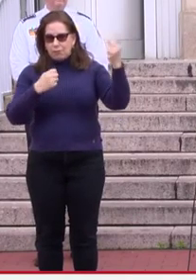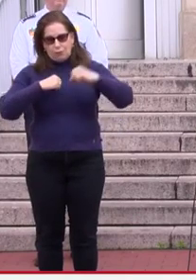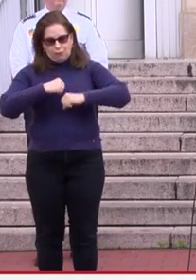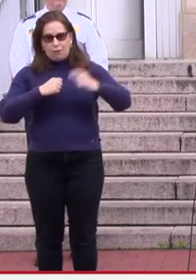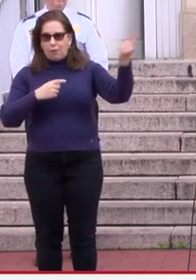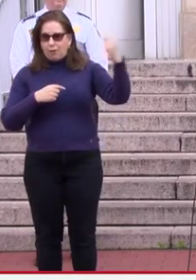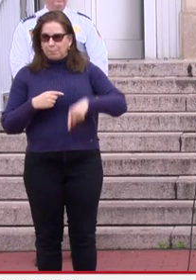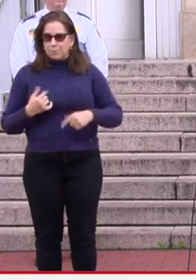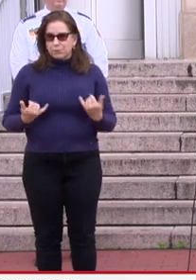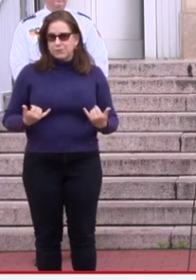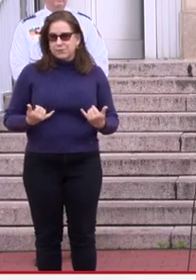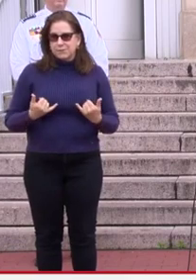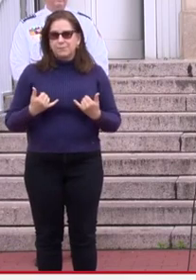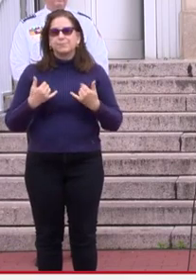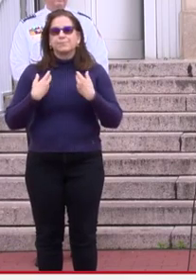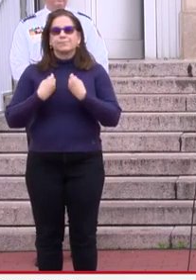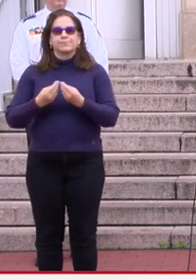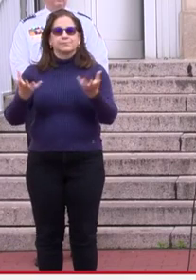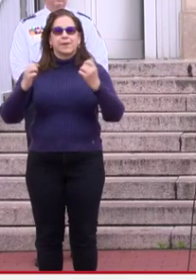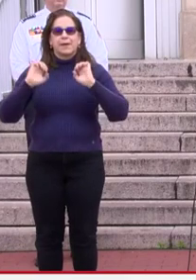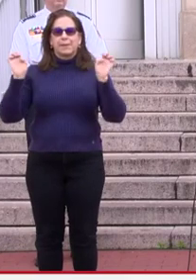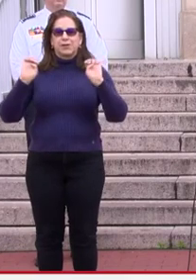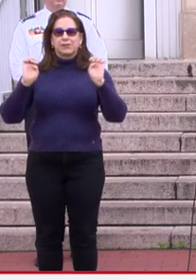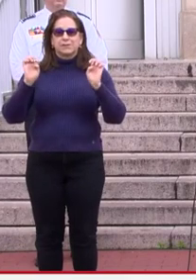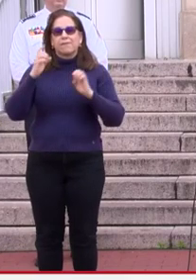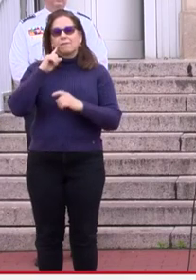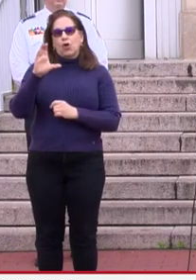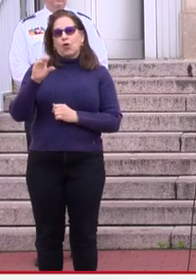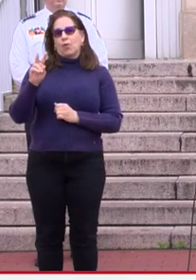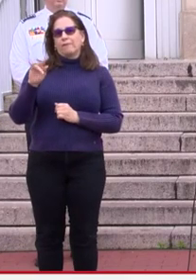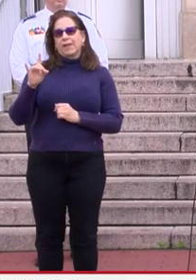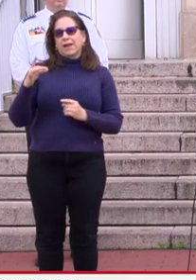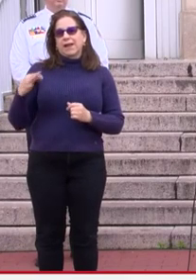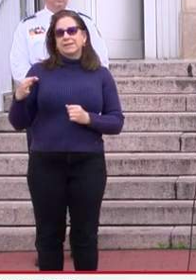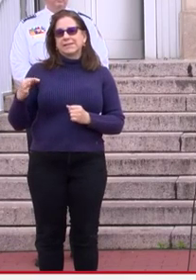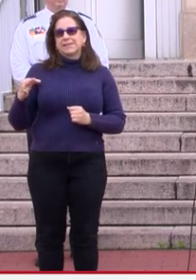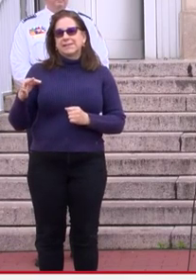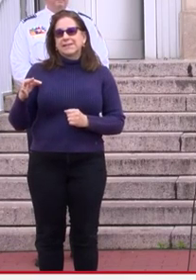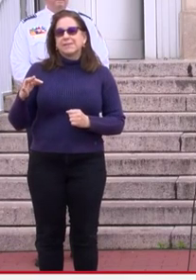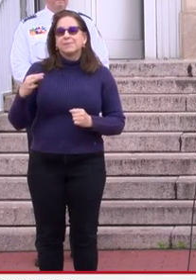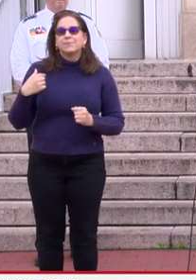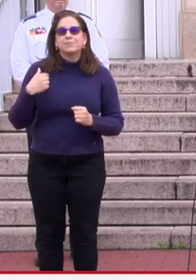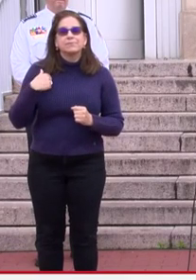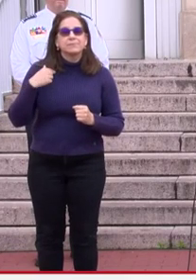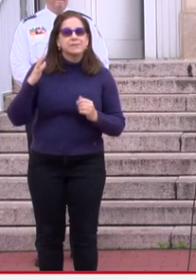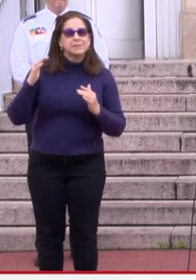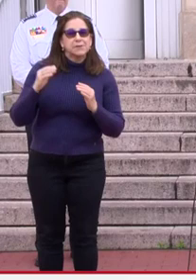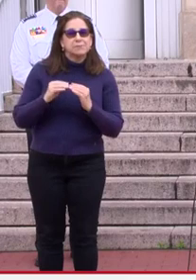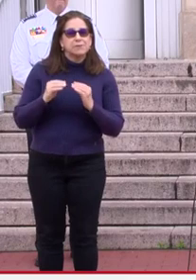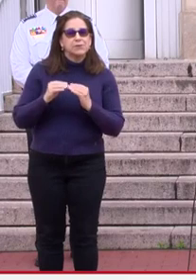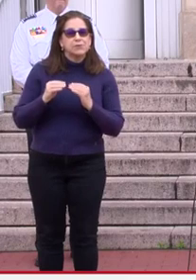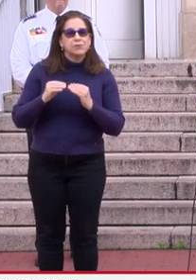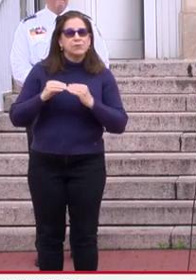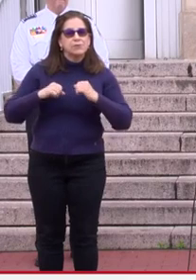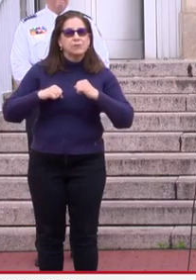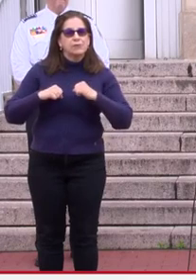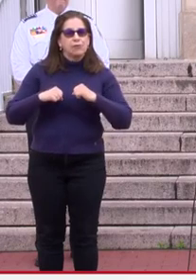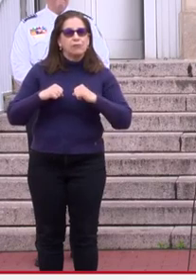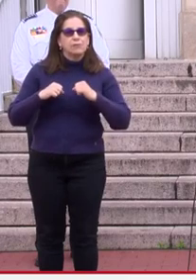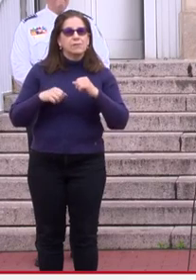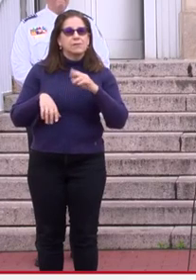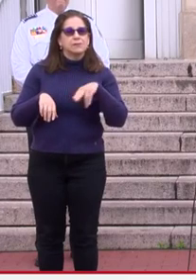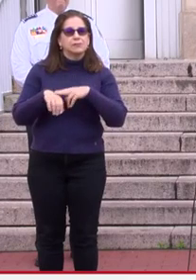for COVID-19. So we do expect over the next few days for the Guard to deploy an